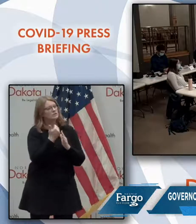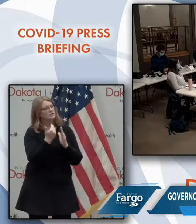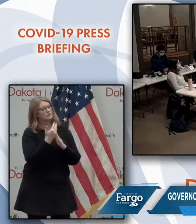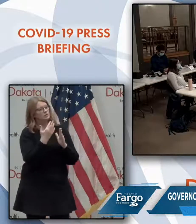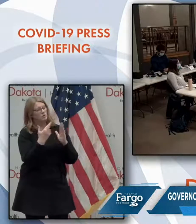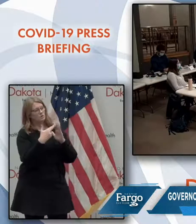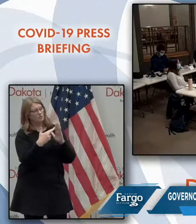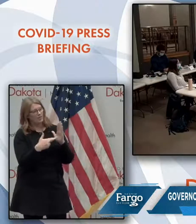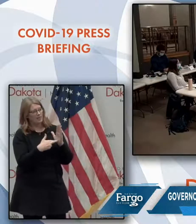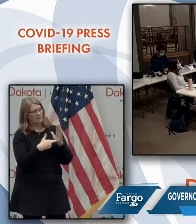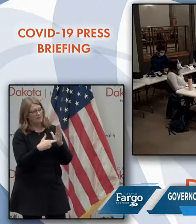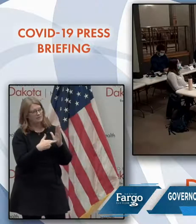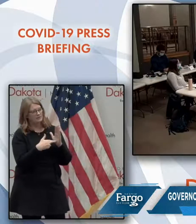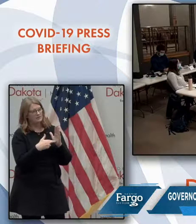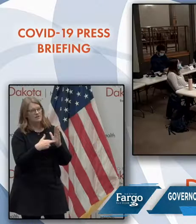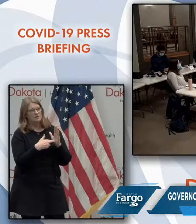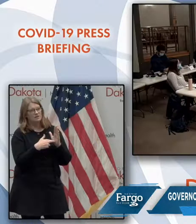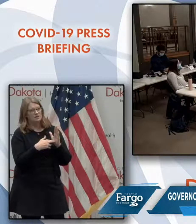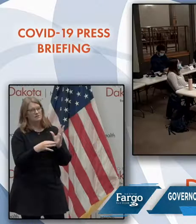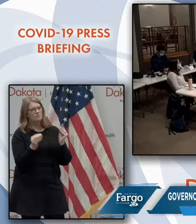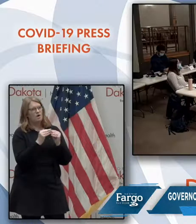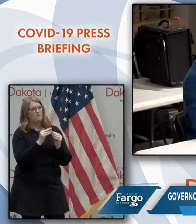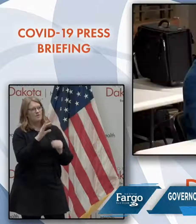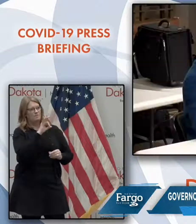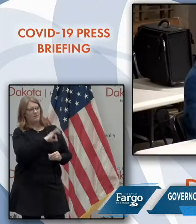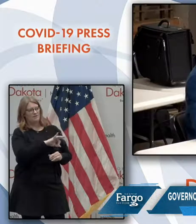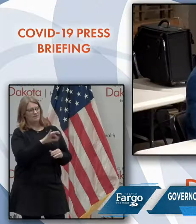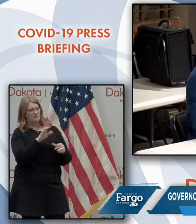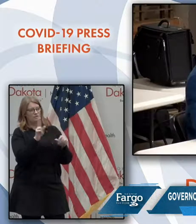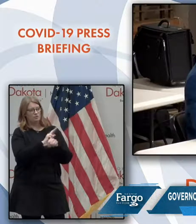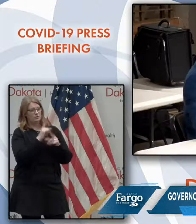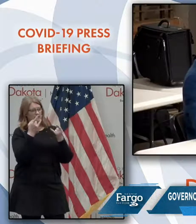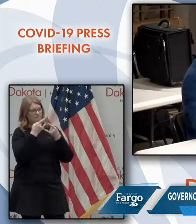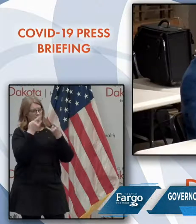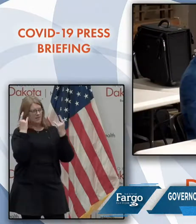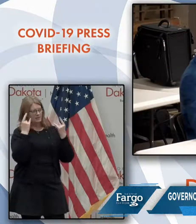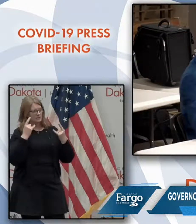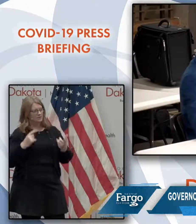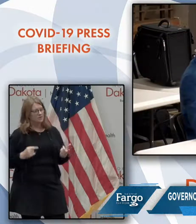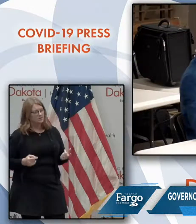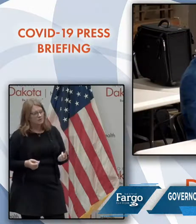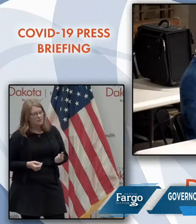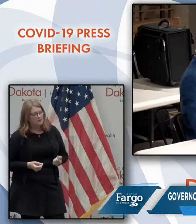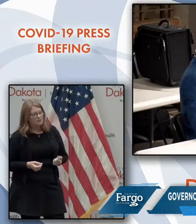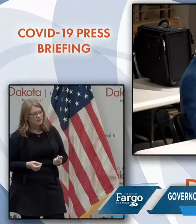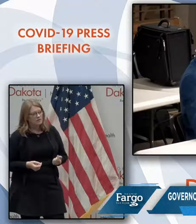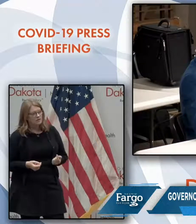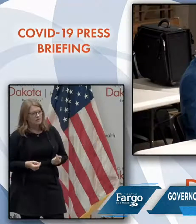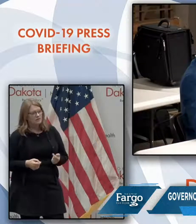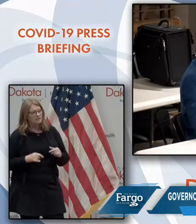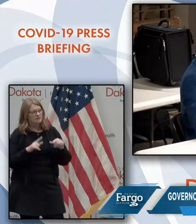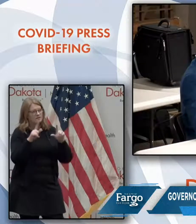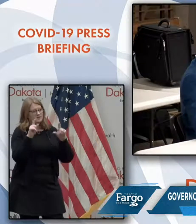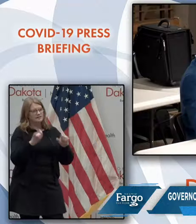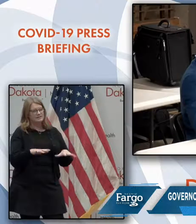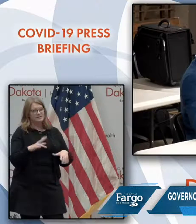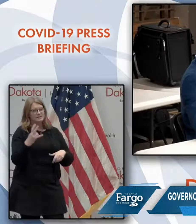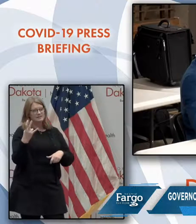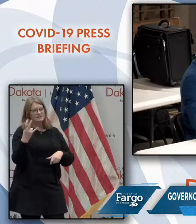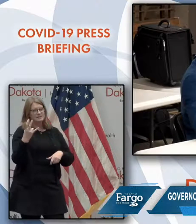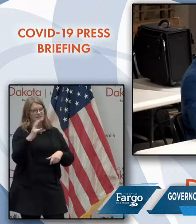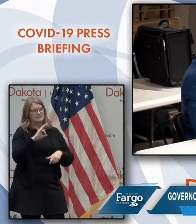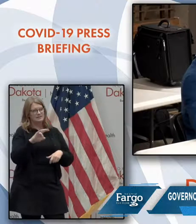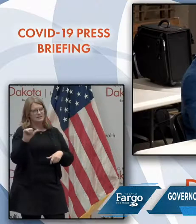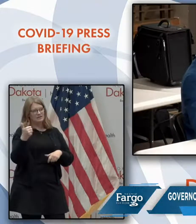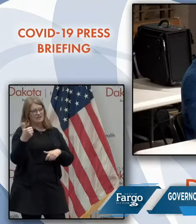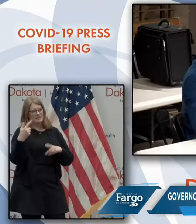that incentive to wear a mask, but one of the points also being changed is to consider testing 7 to 10 days after the last